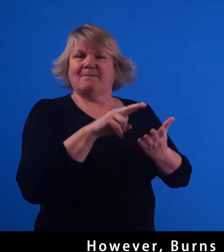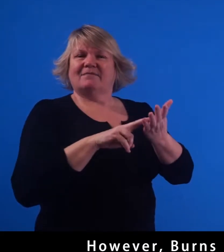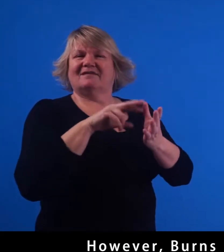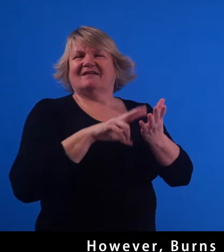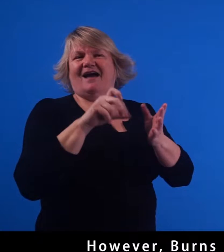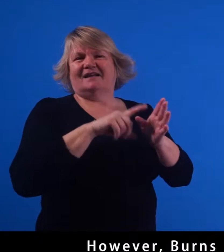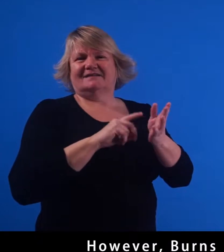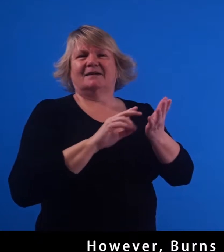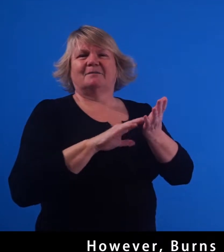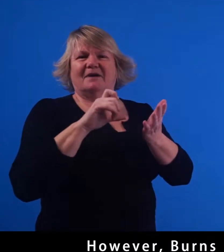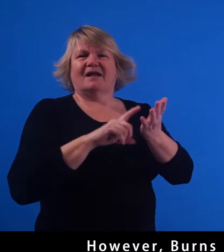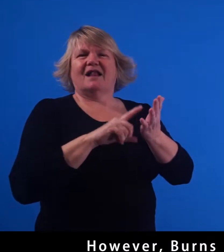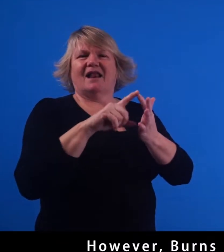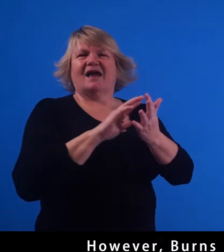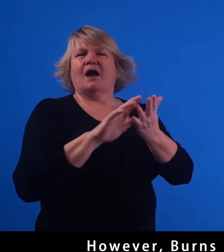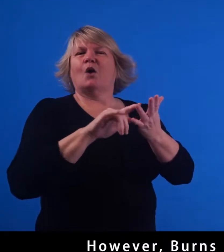McElhose.